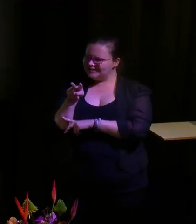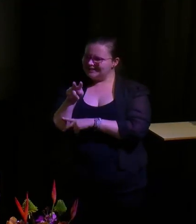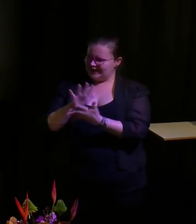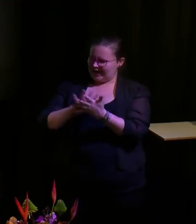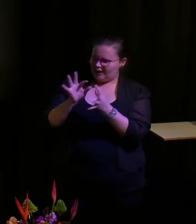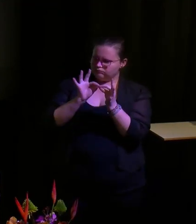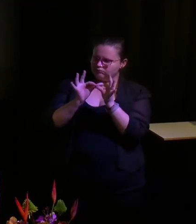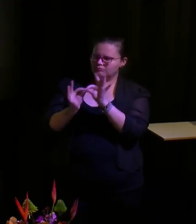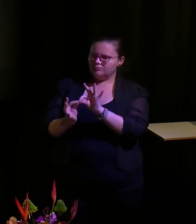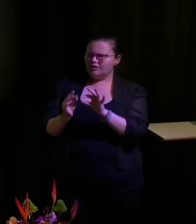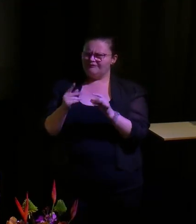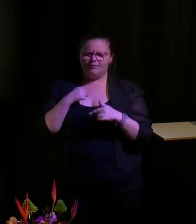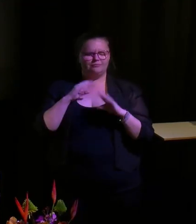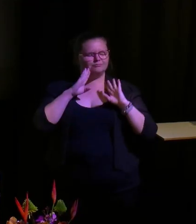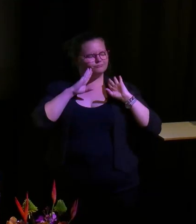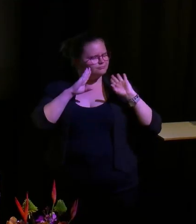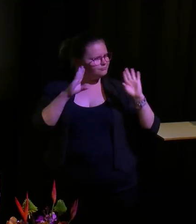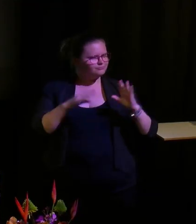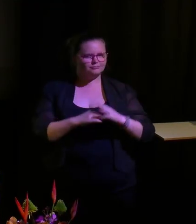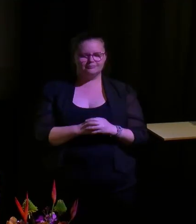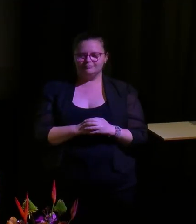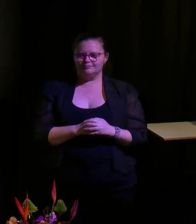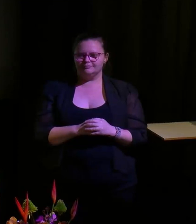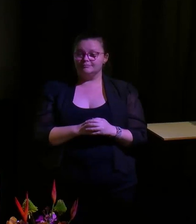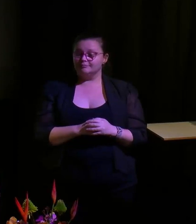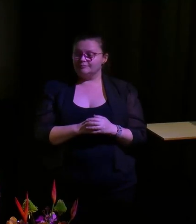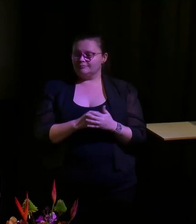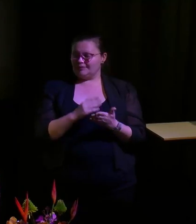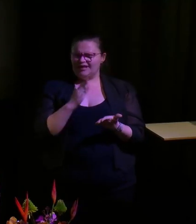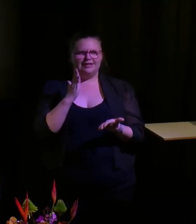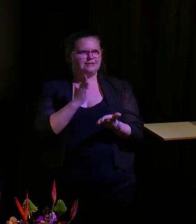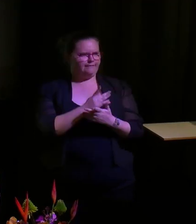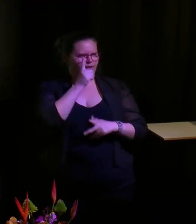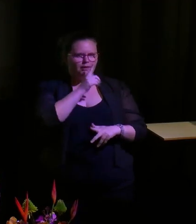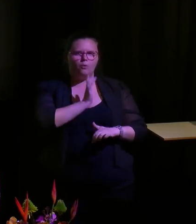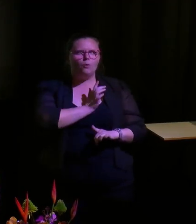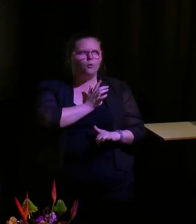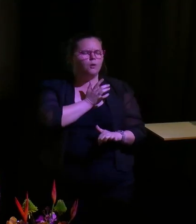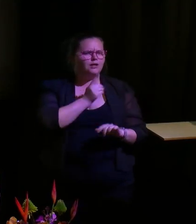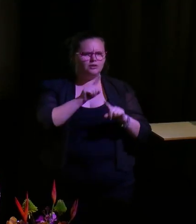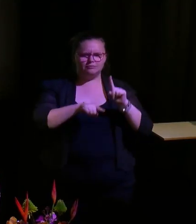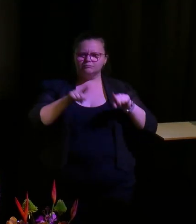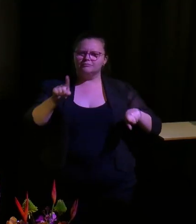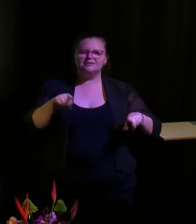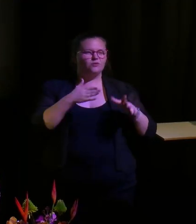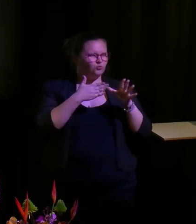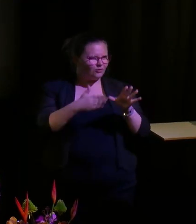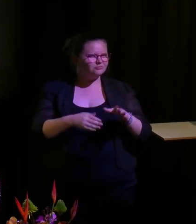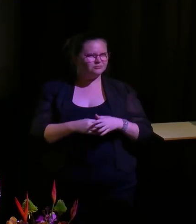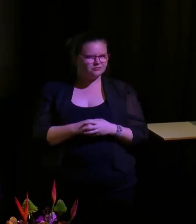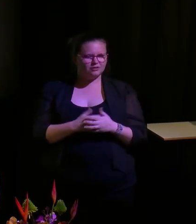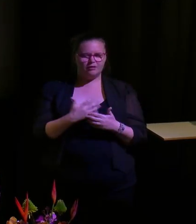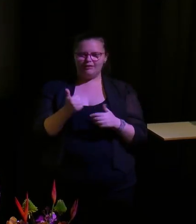things. Mm. For me, it's wonderful. There's definitely been a big appetite for it and different kind of responses. And by having all